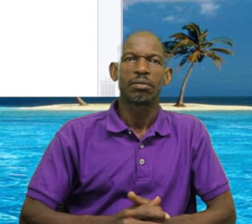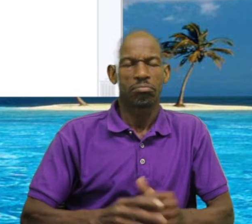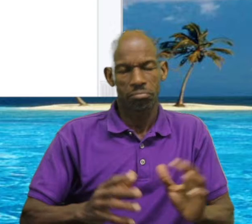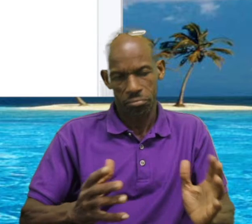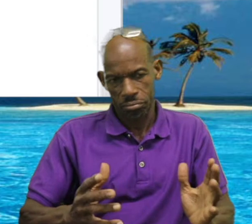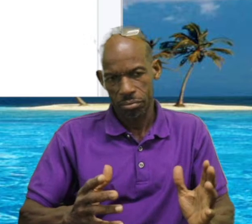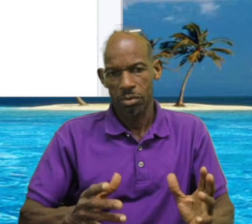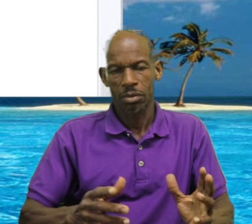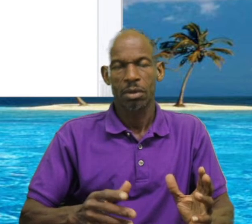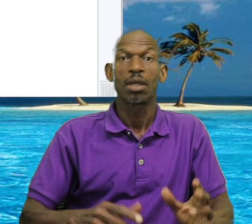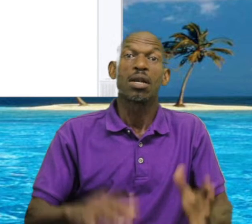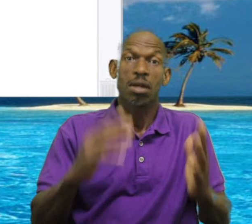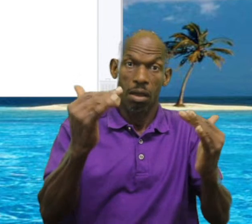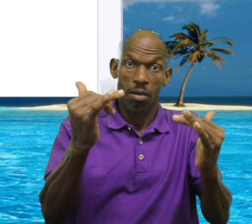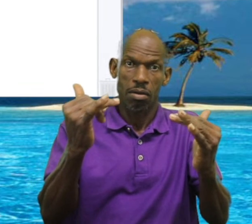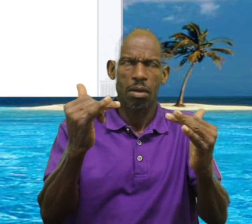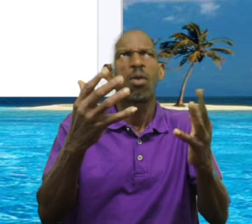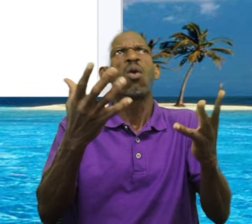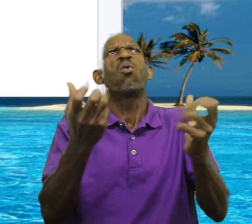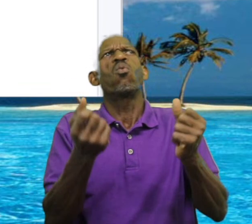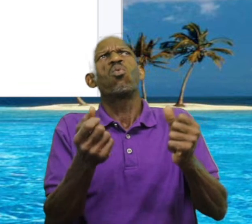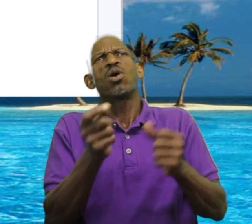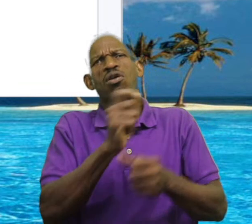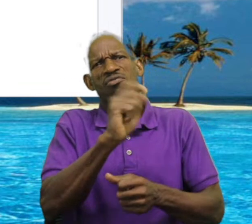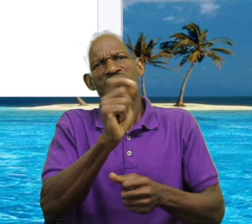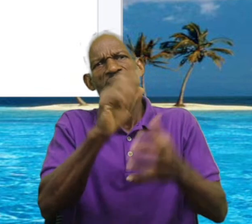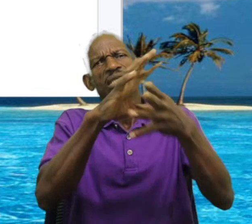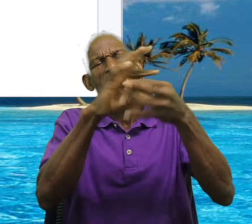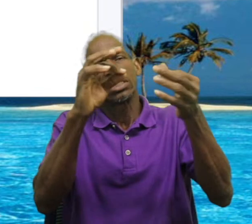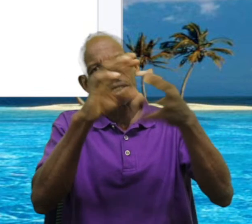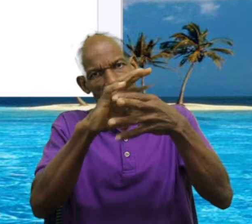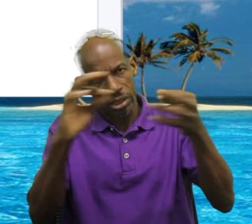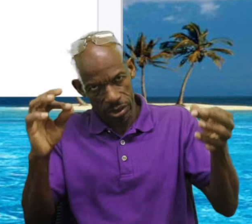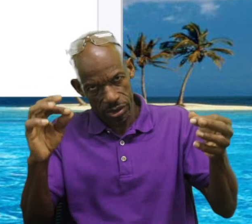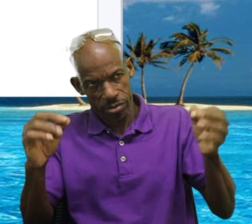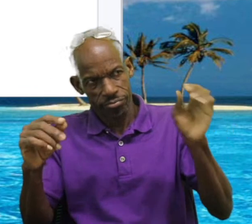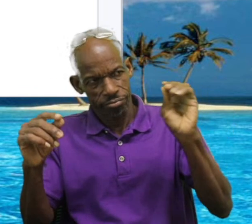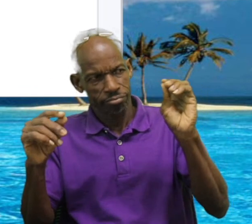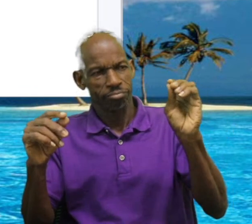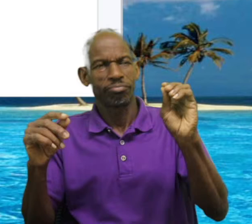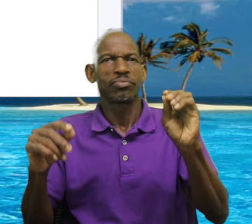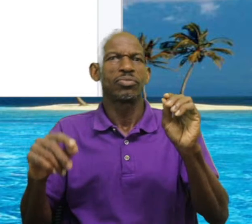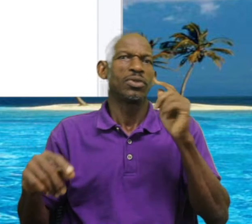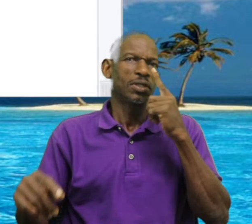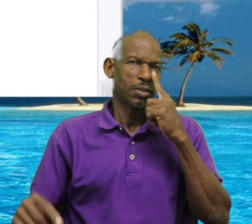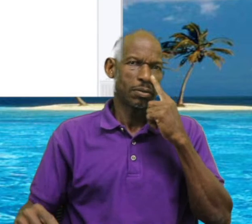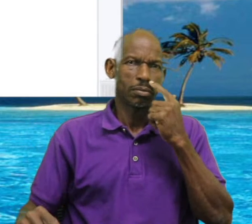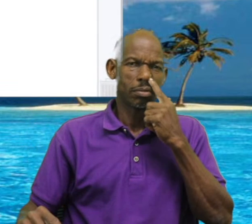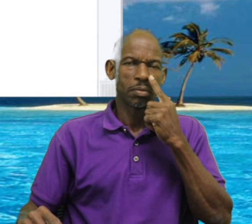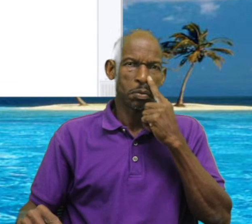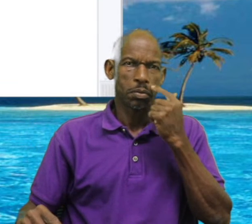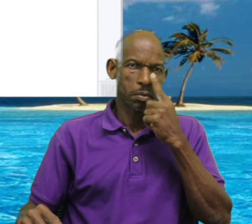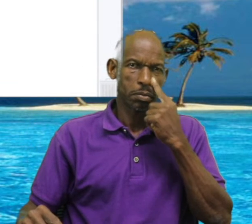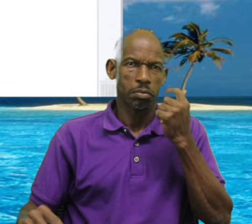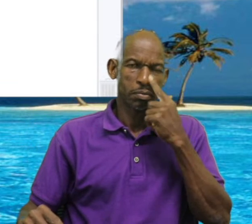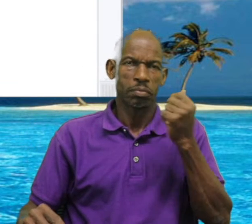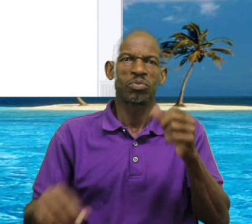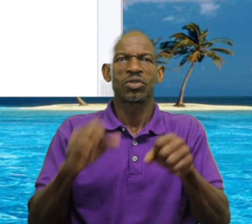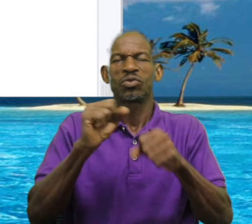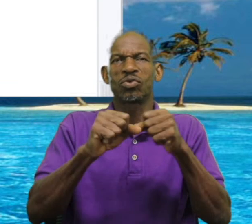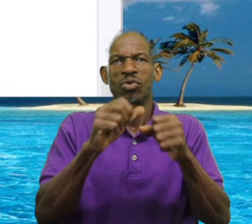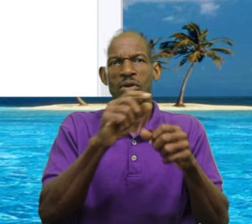as when we were doing the pronouns, so I'm going to put it in a sentence. So I have